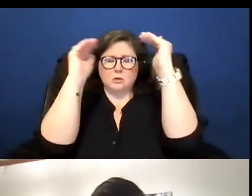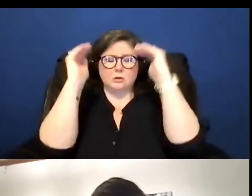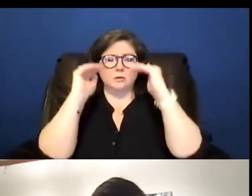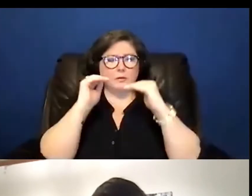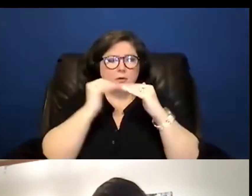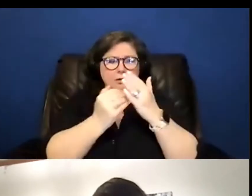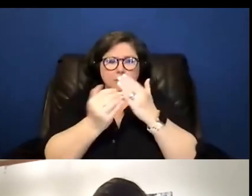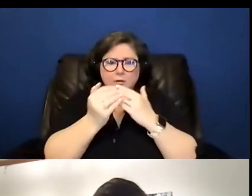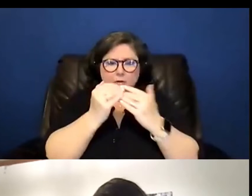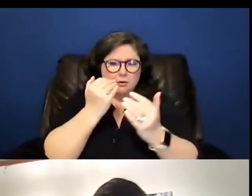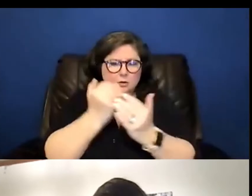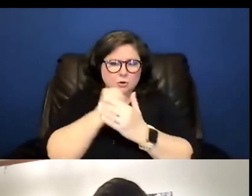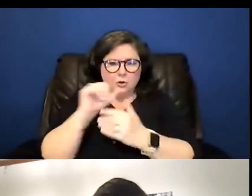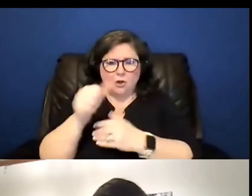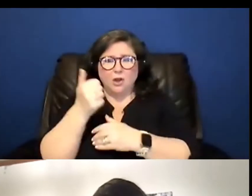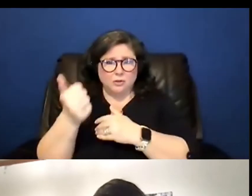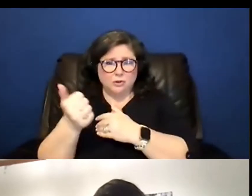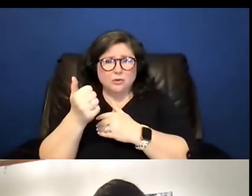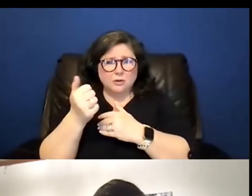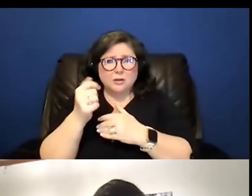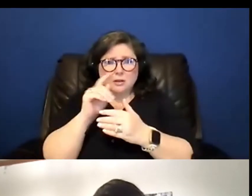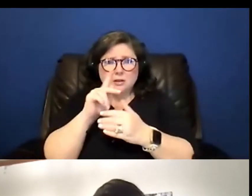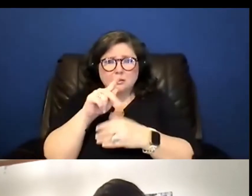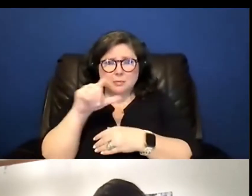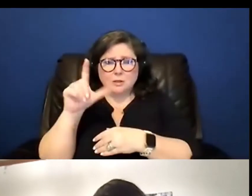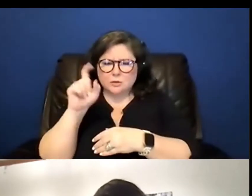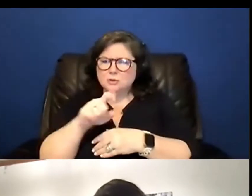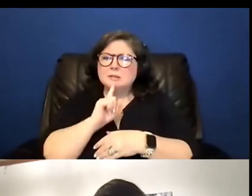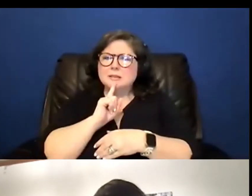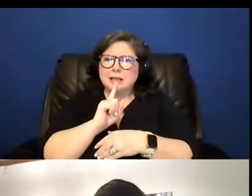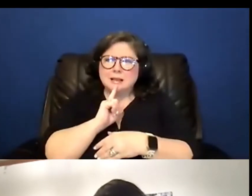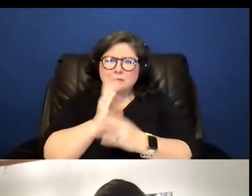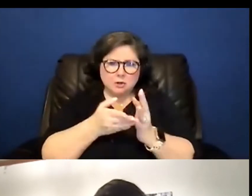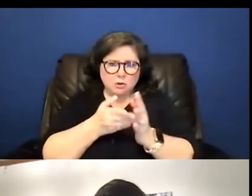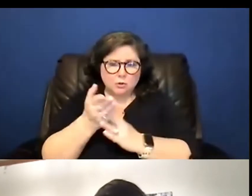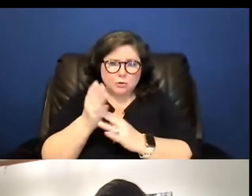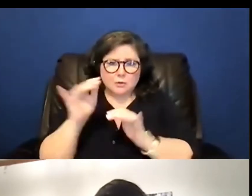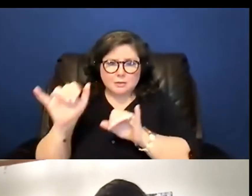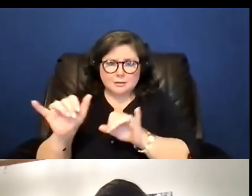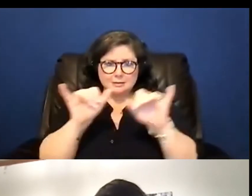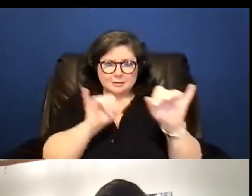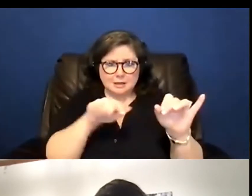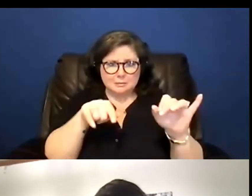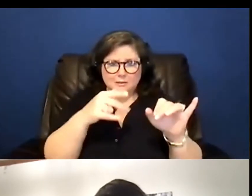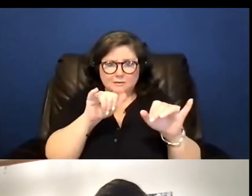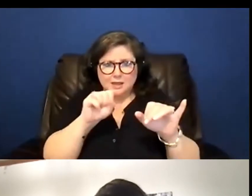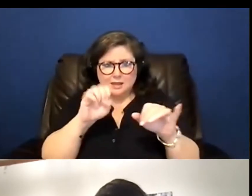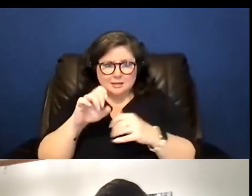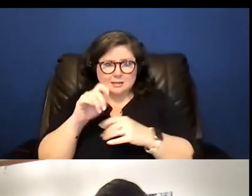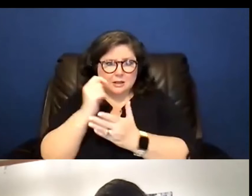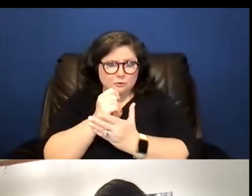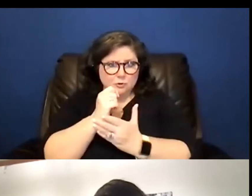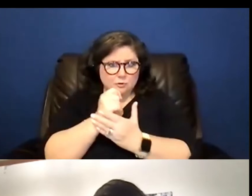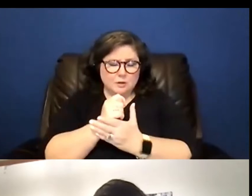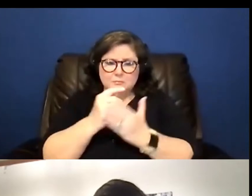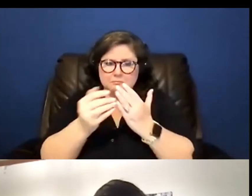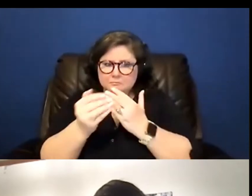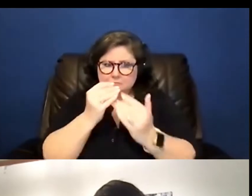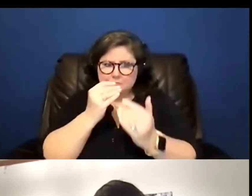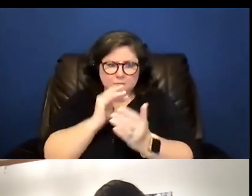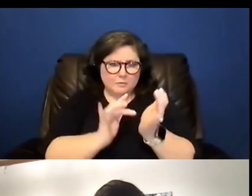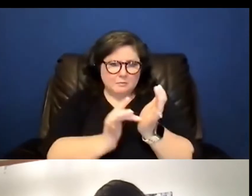pill, alternative pill that they use, they should definitely go through the same phases of treatment. And also, regardless of what